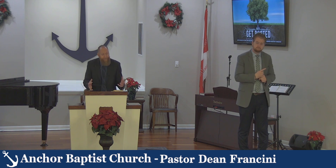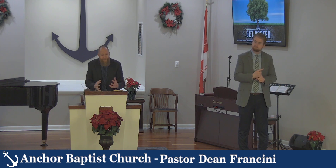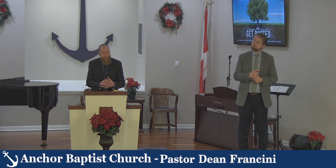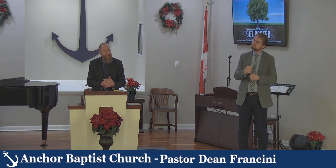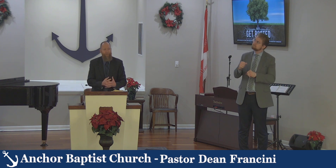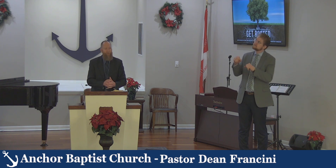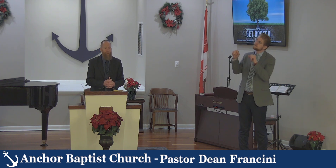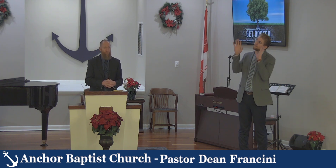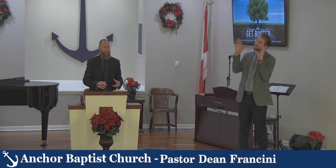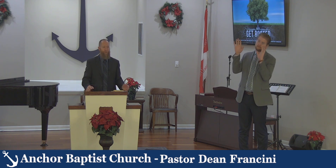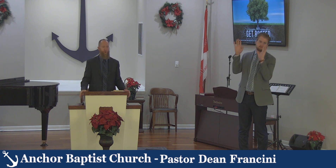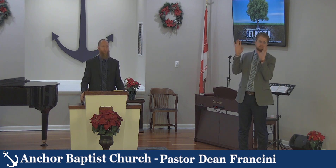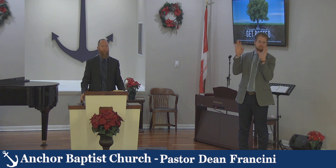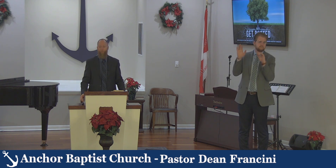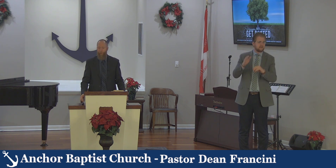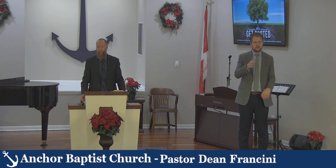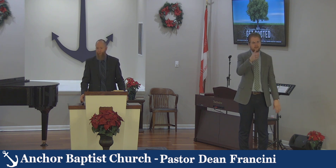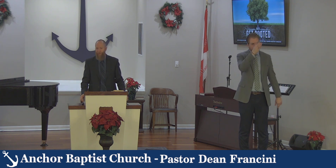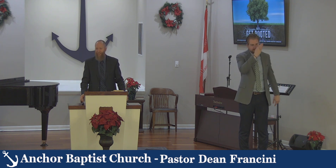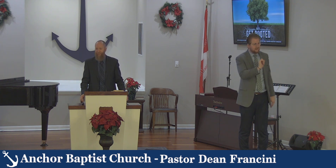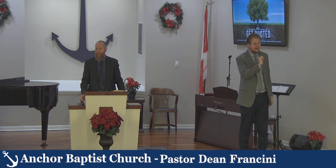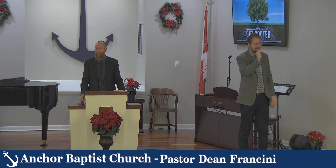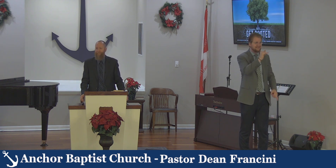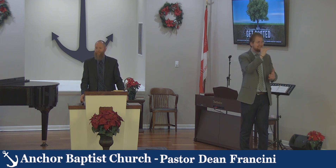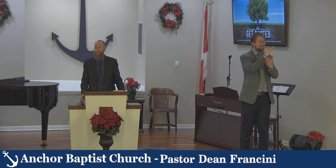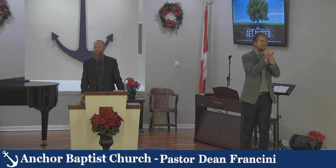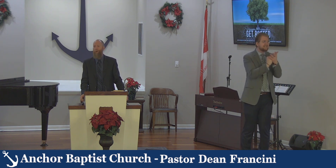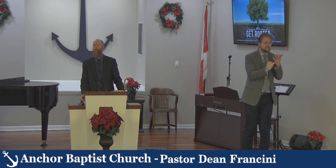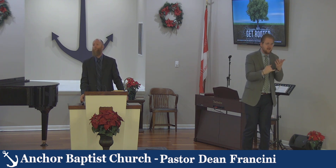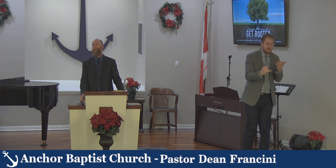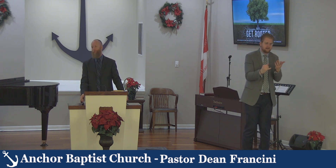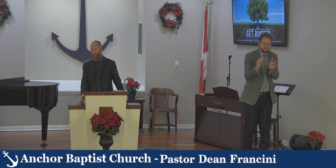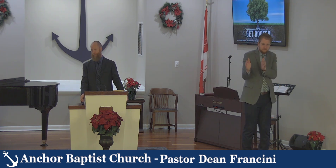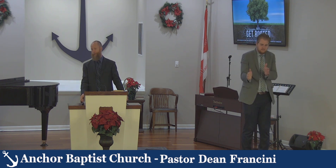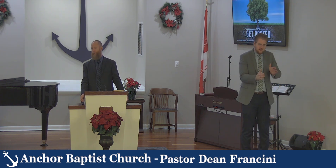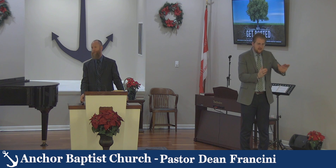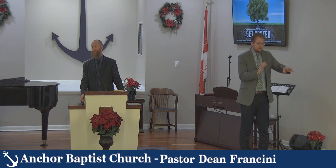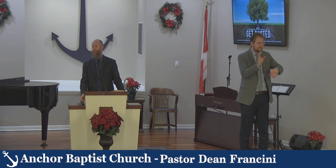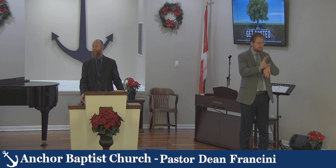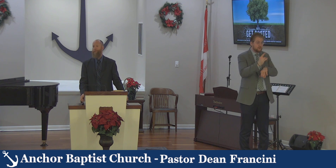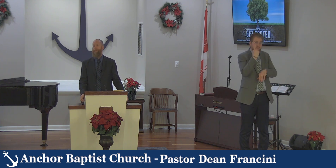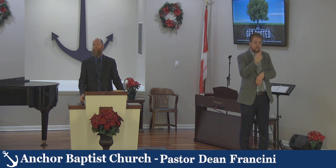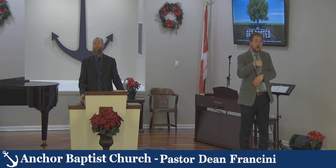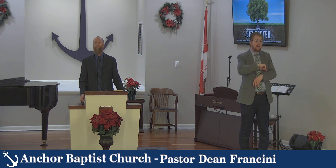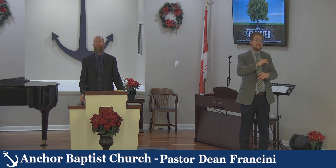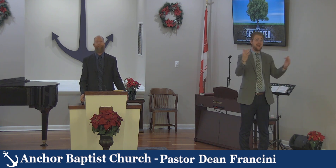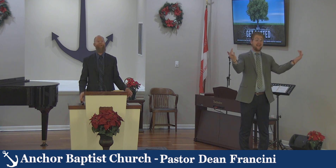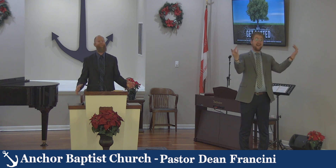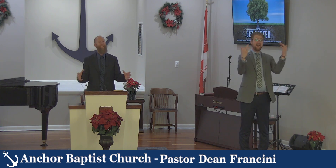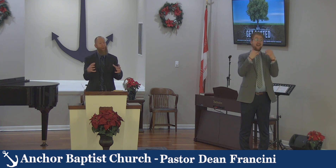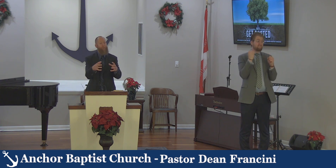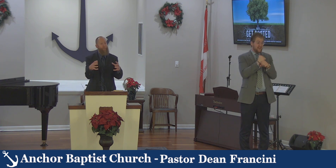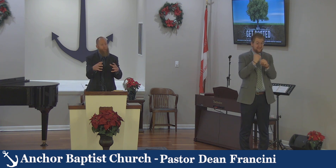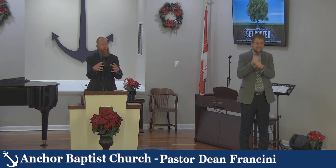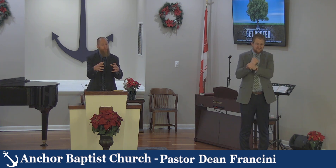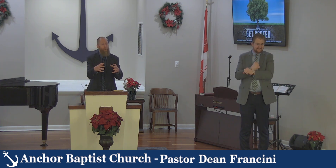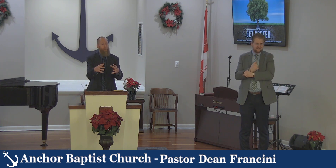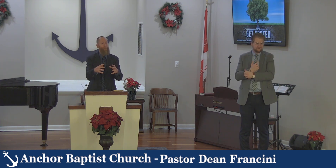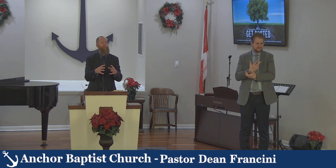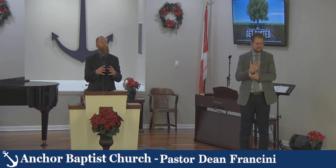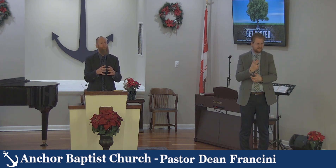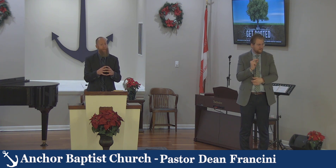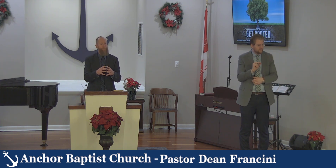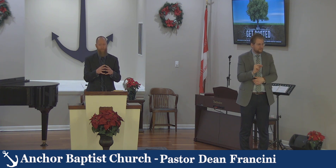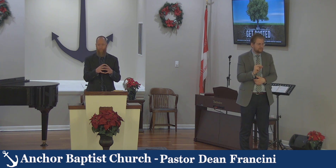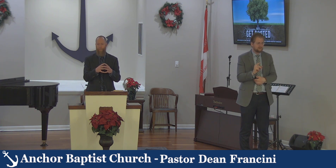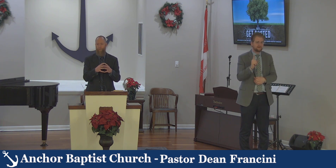God didn't design the church for us all come and fight with one another. I hope you understand that. God established the church for us to